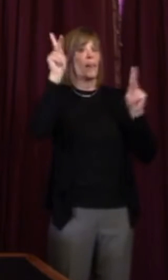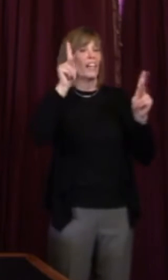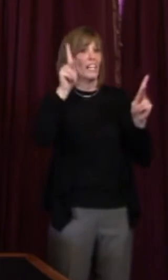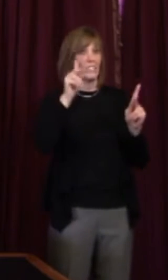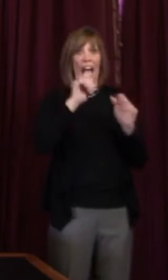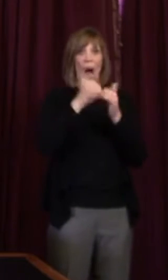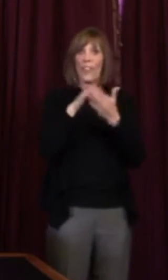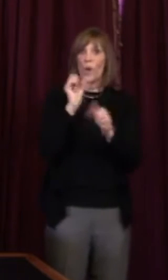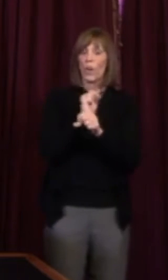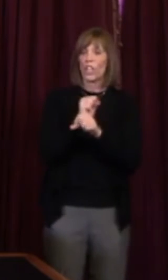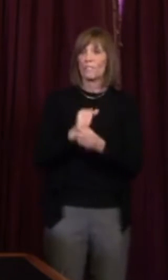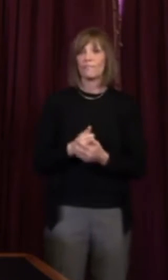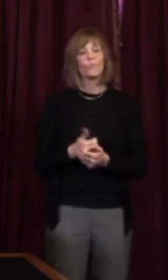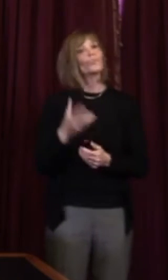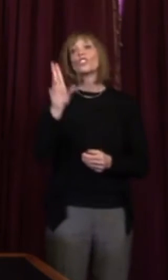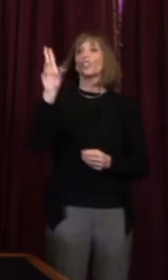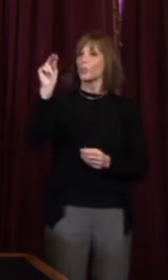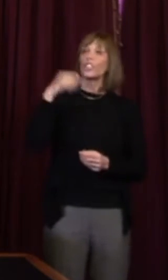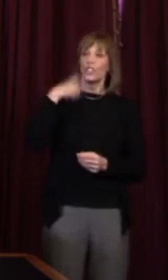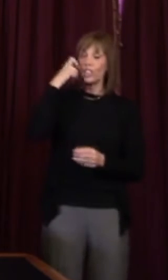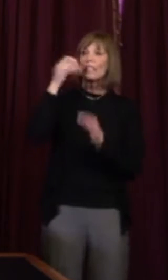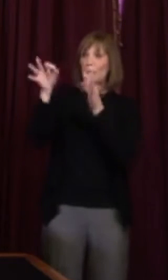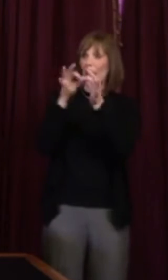Hasn't worked. No, well, no, I just explained